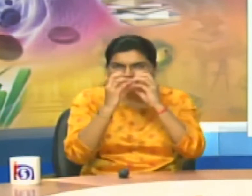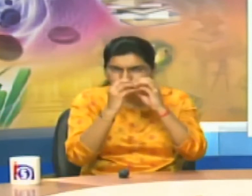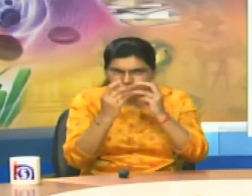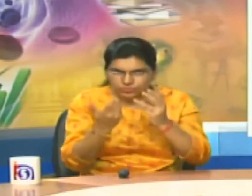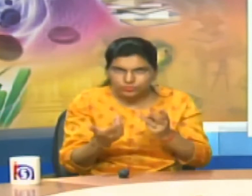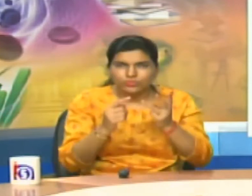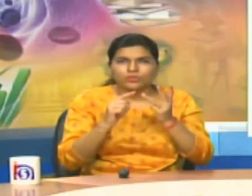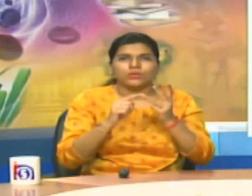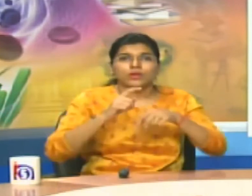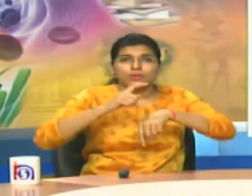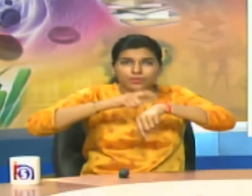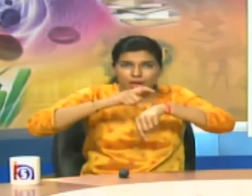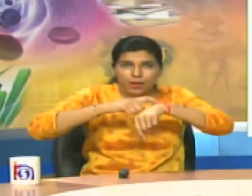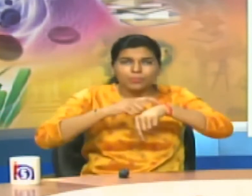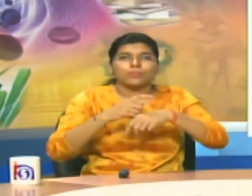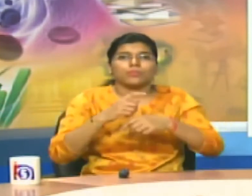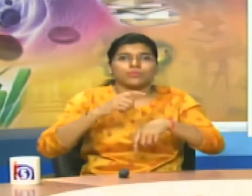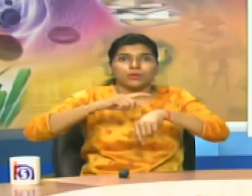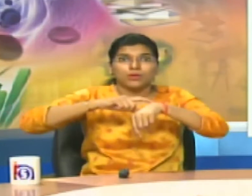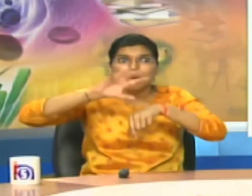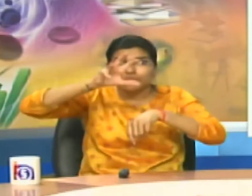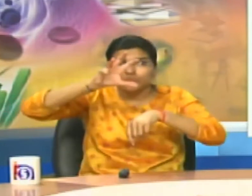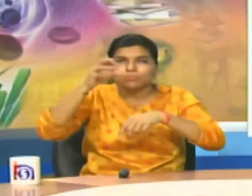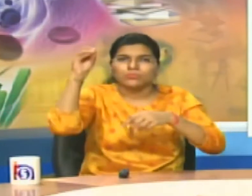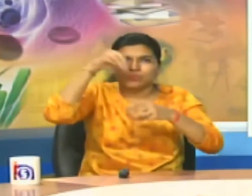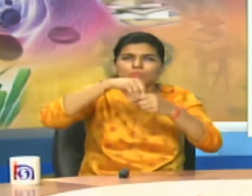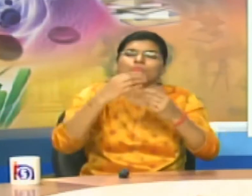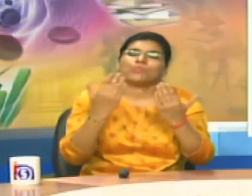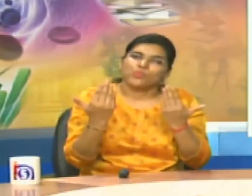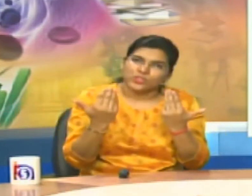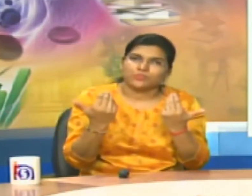Data entry, that can be done in various ways. We can put in